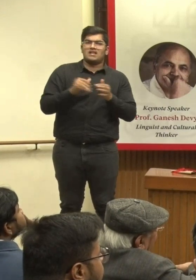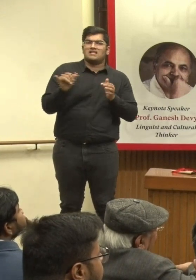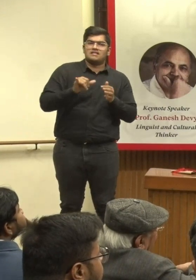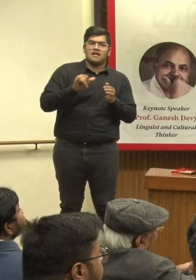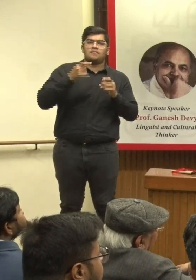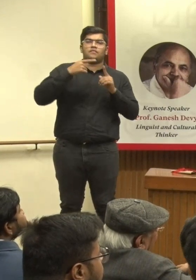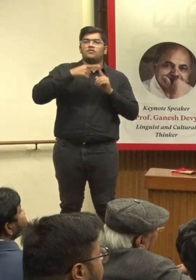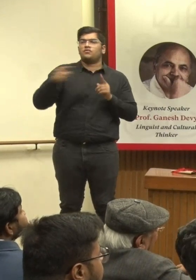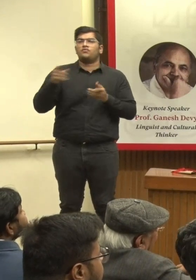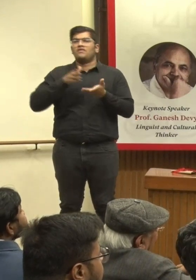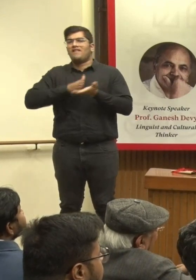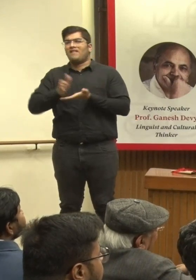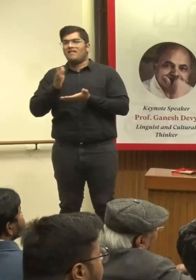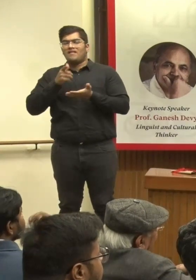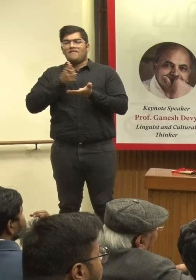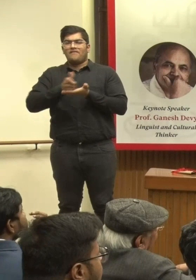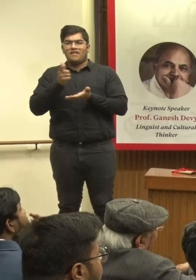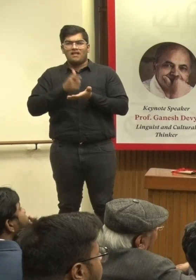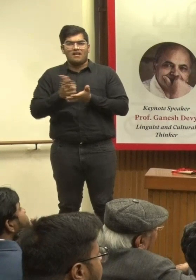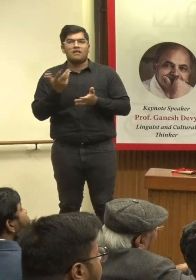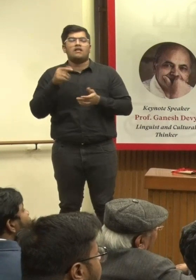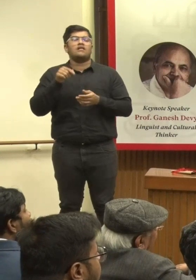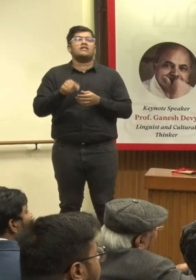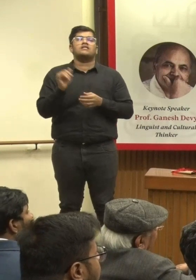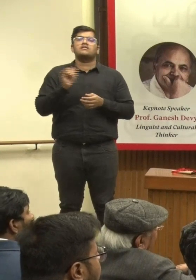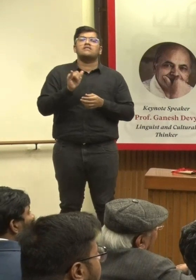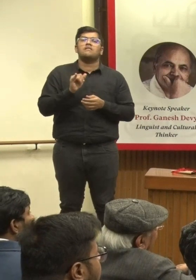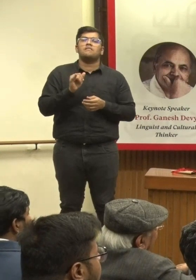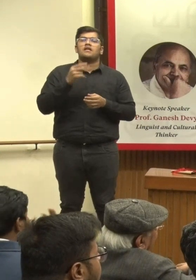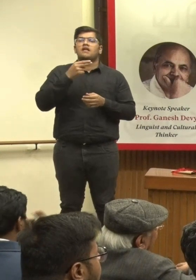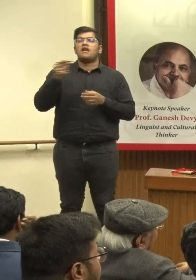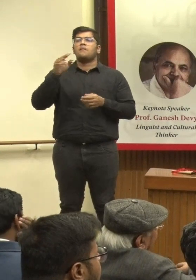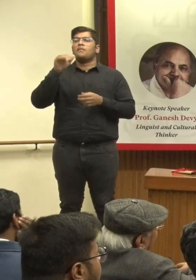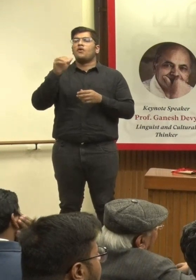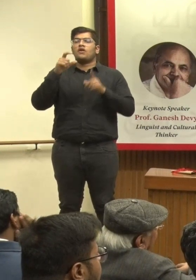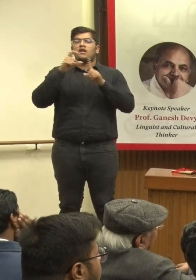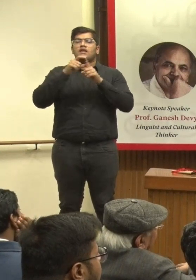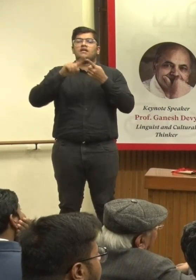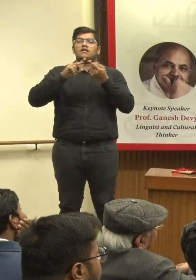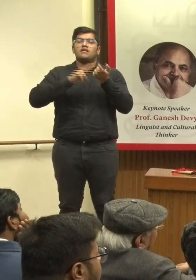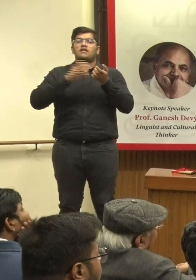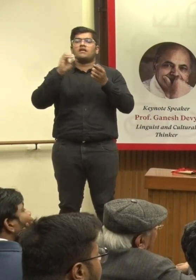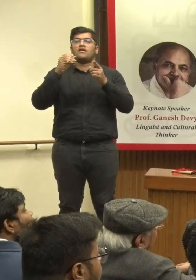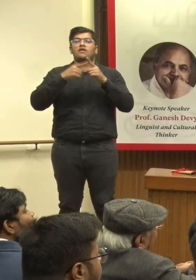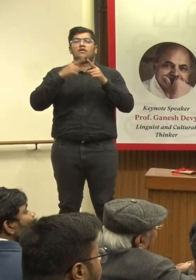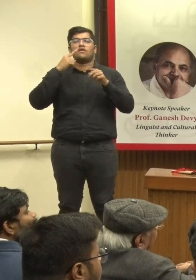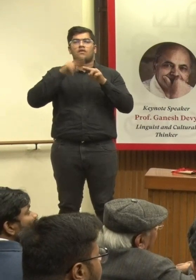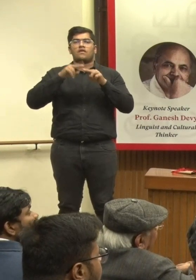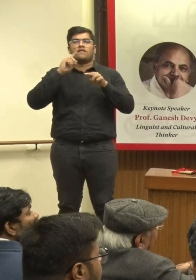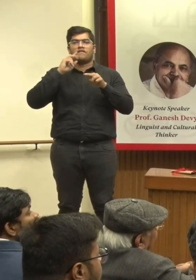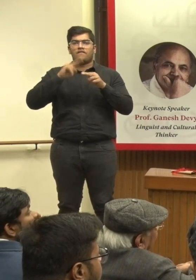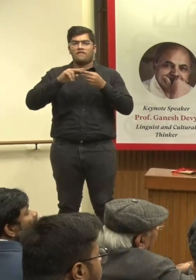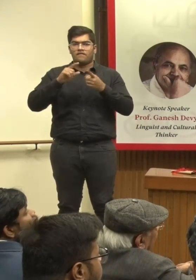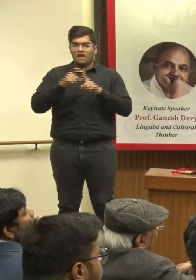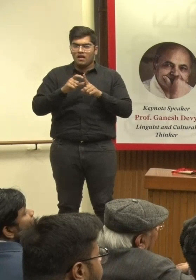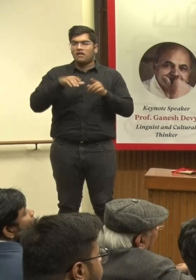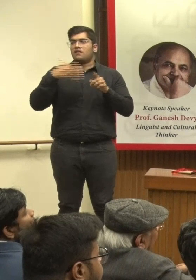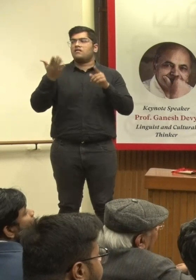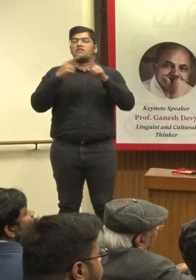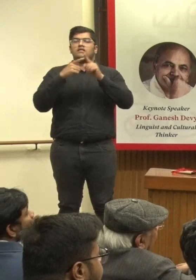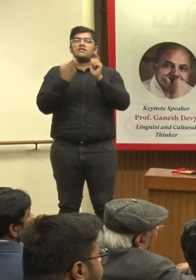world, they ended up as denotified tribes in our republic. And those who